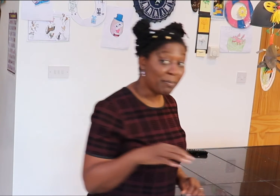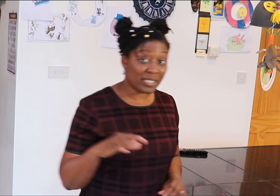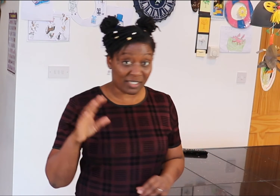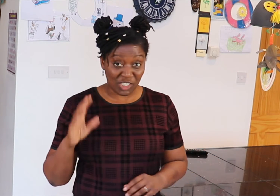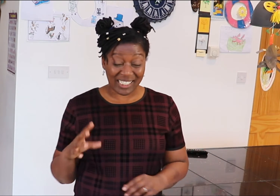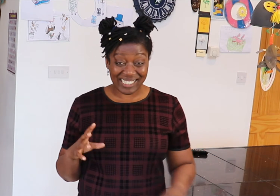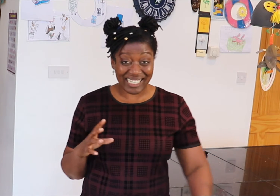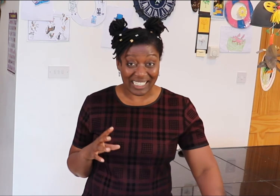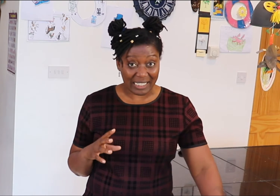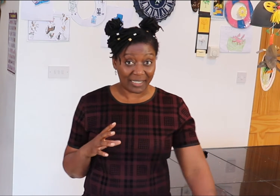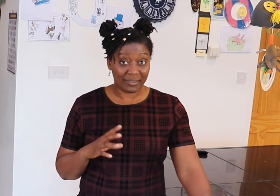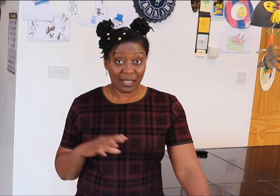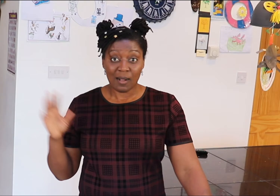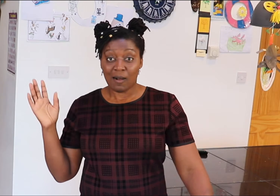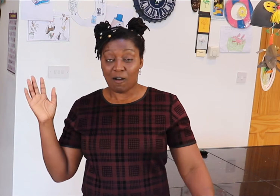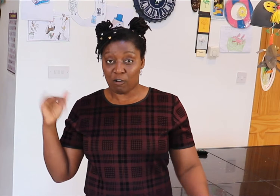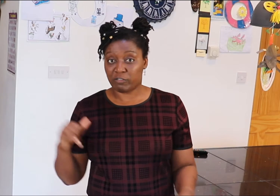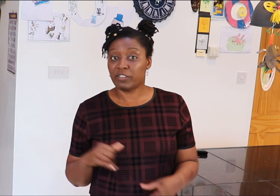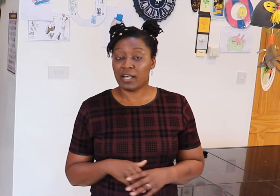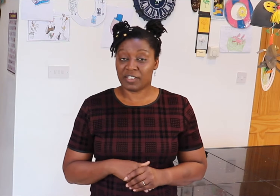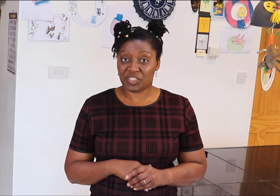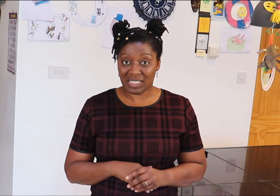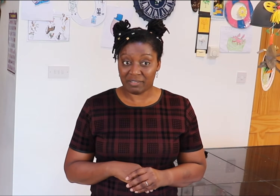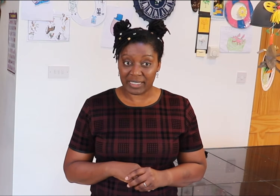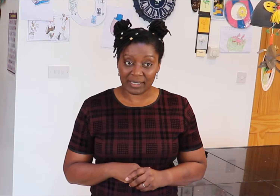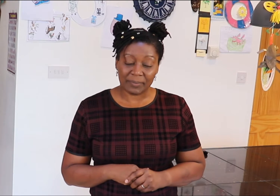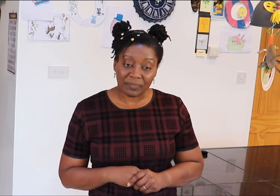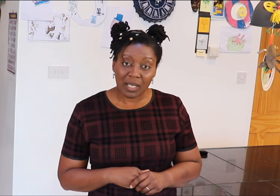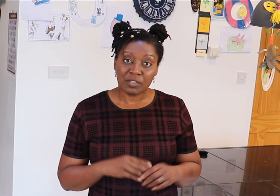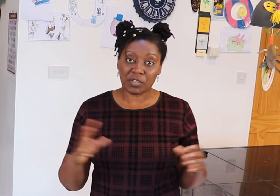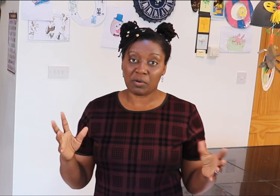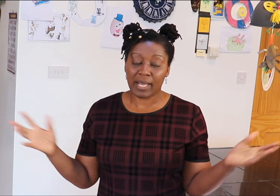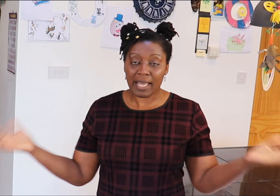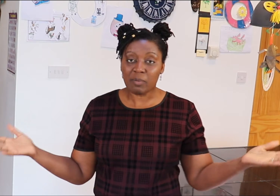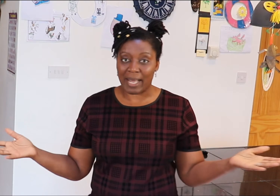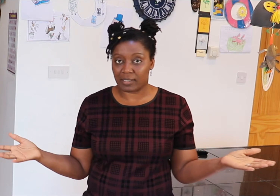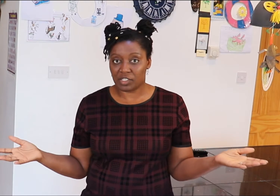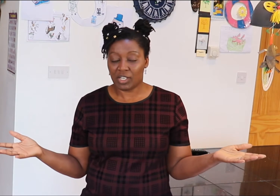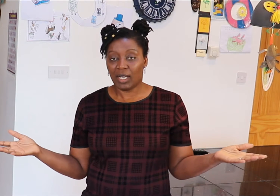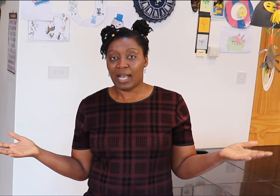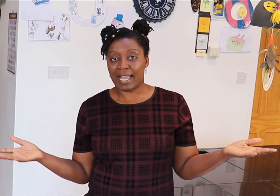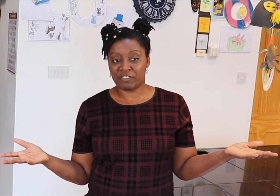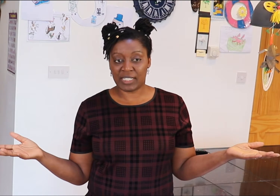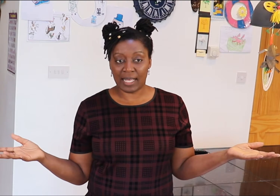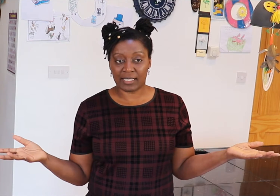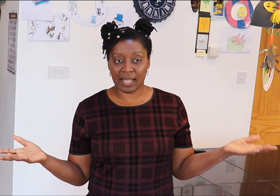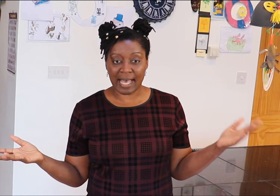chapter 16 of the series. So in the past, I have said